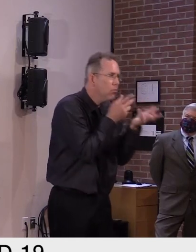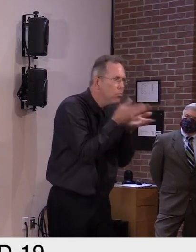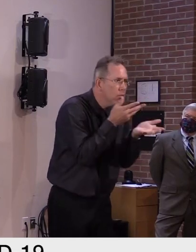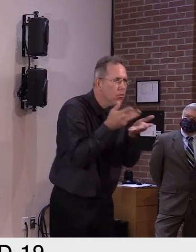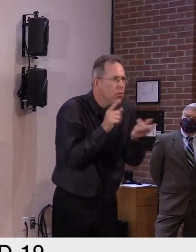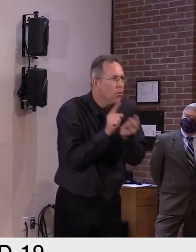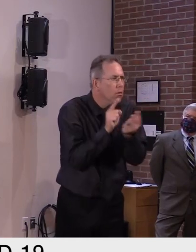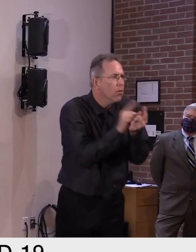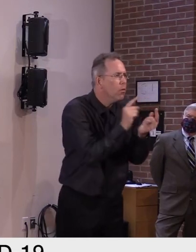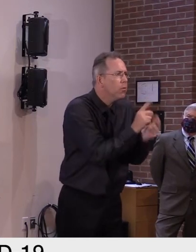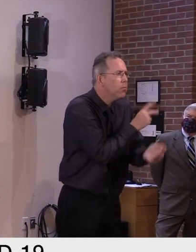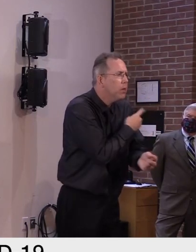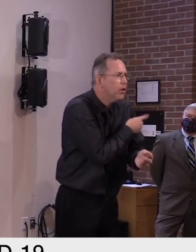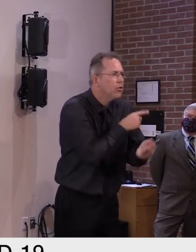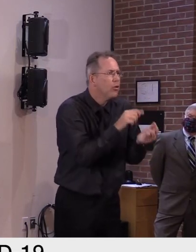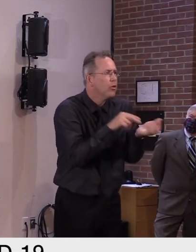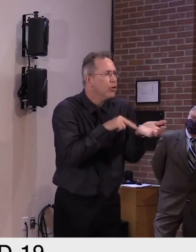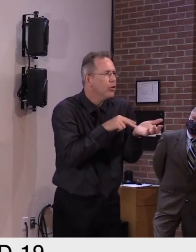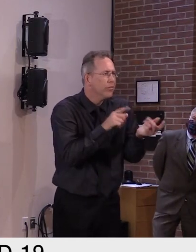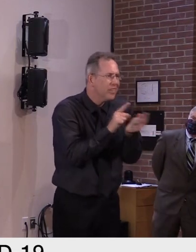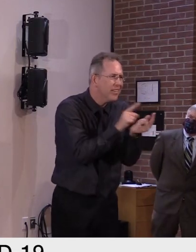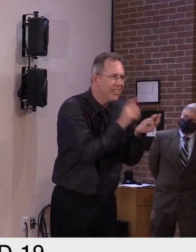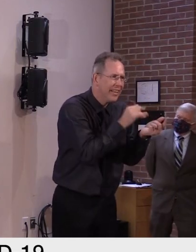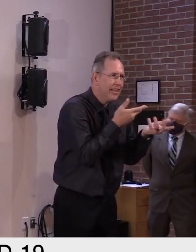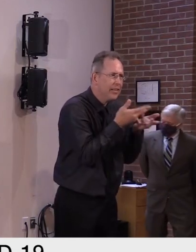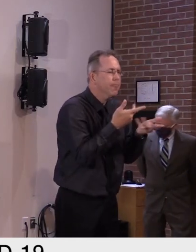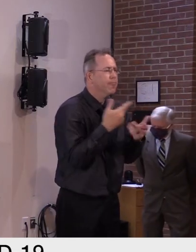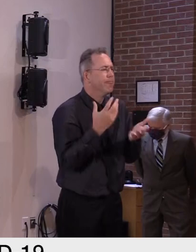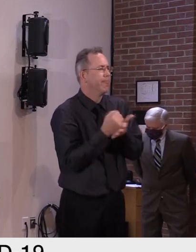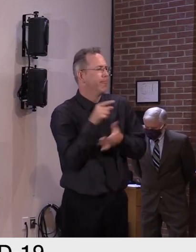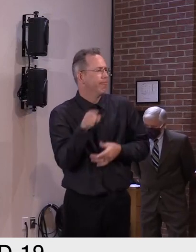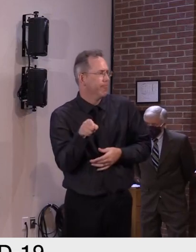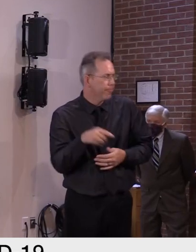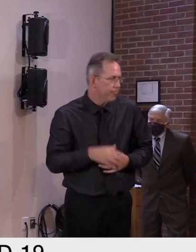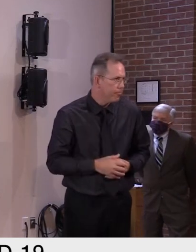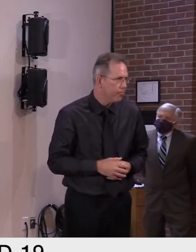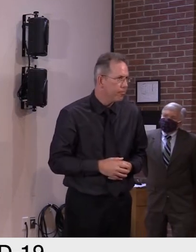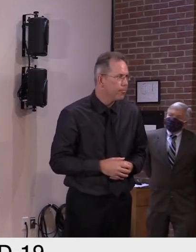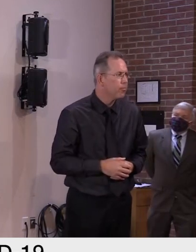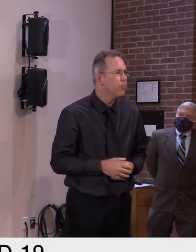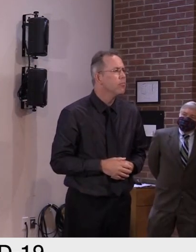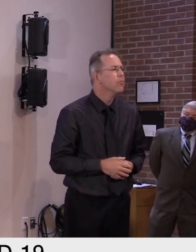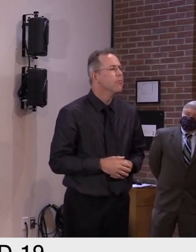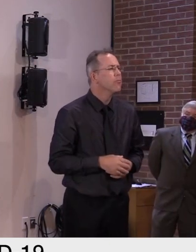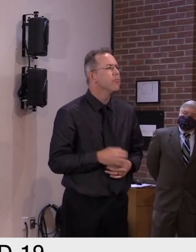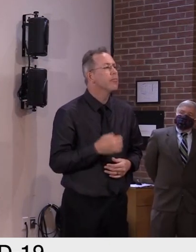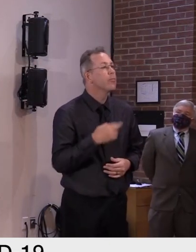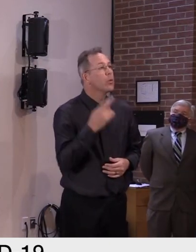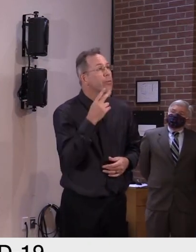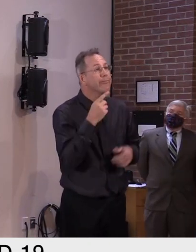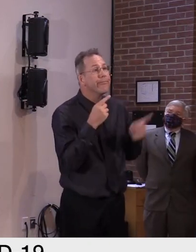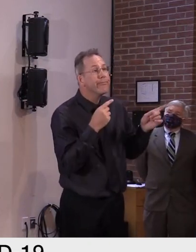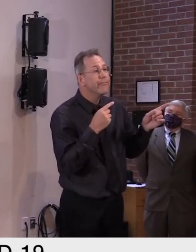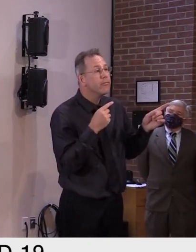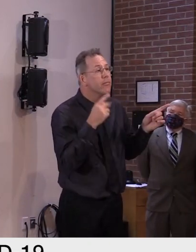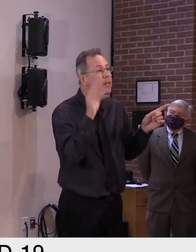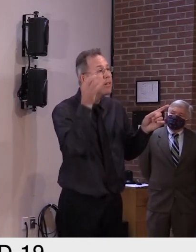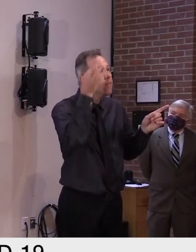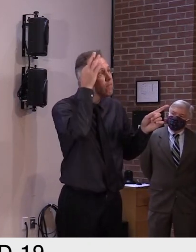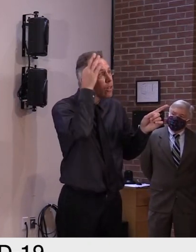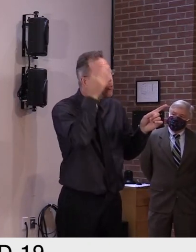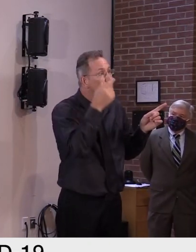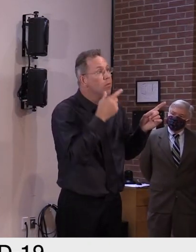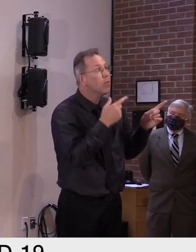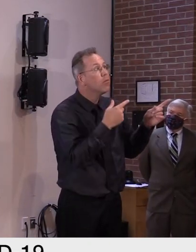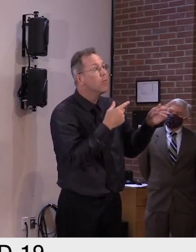the grand hope is that the federal government is actually going to do something similar to what it just did, which is